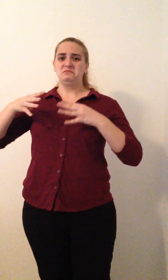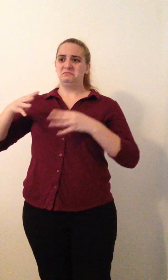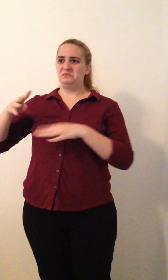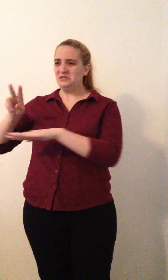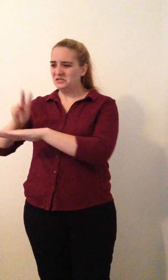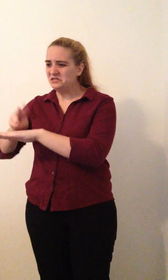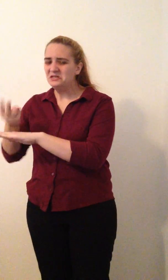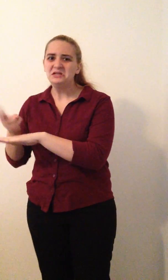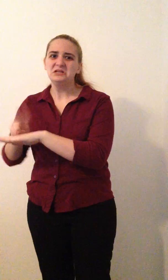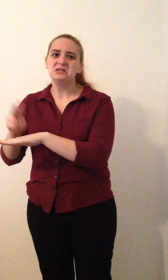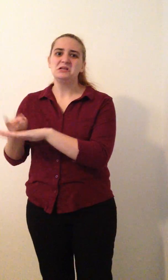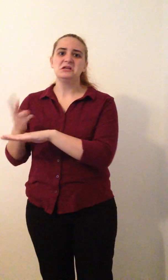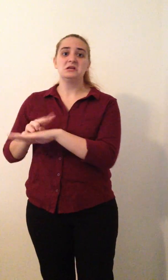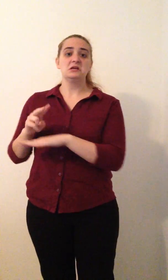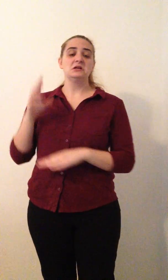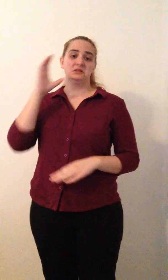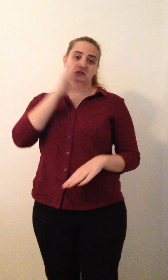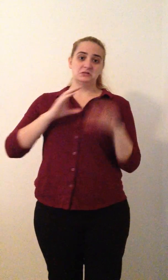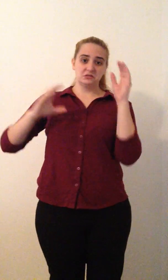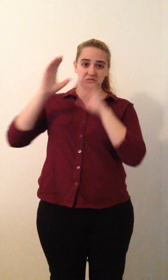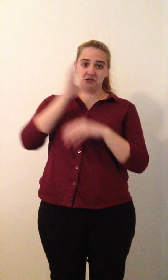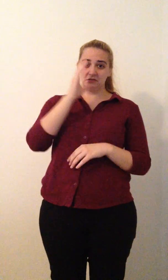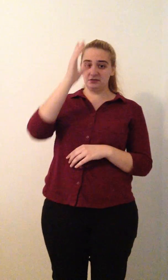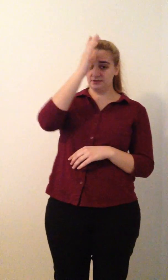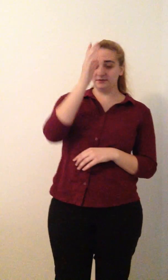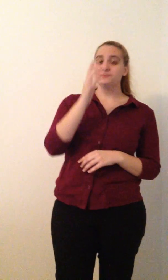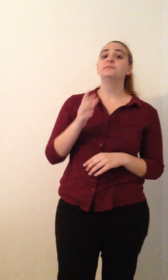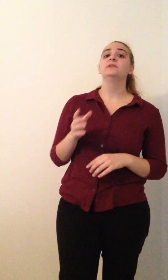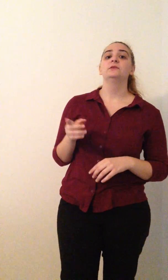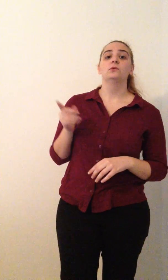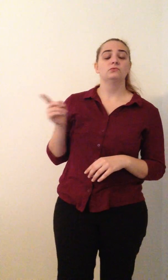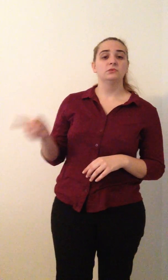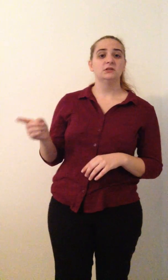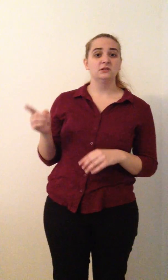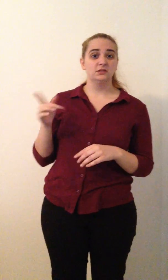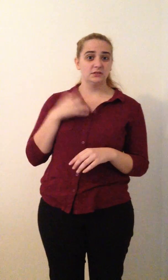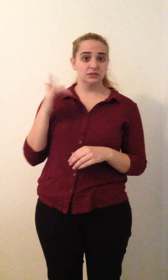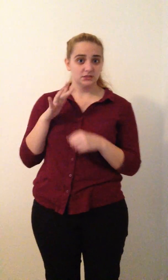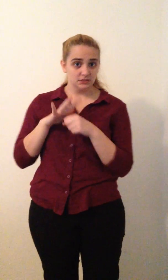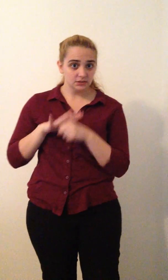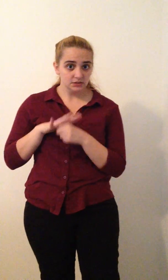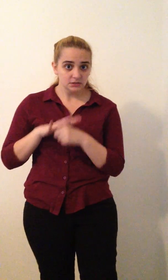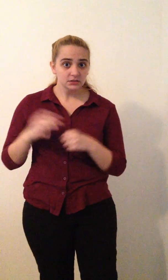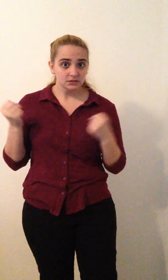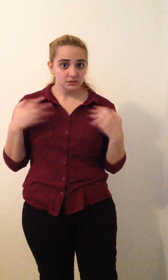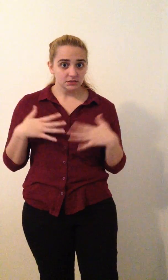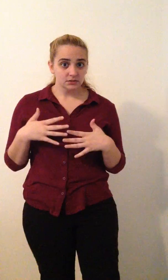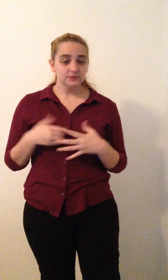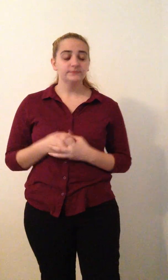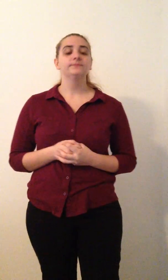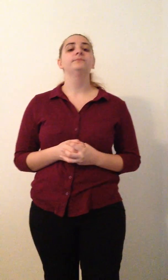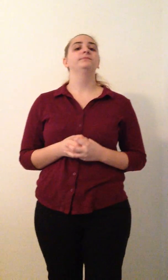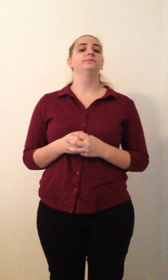the same thing that's happening, is that primal panic that we would experience losing a caregiver. Now it just transfers